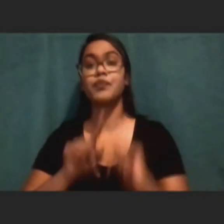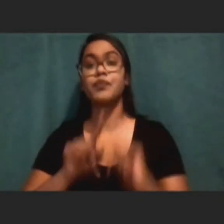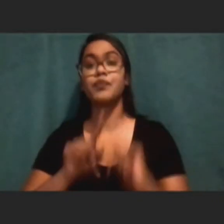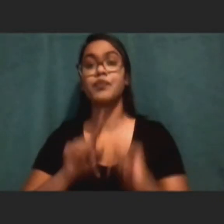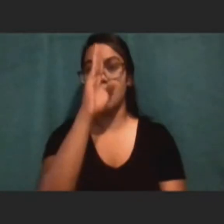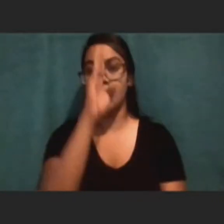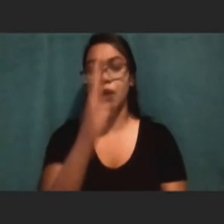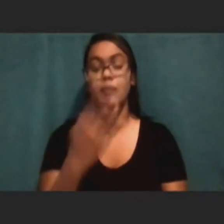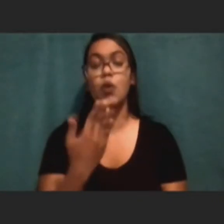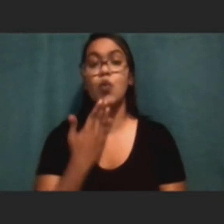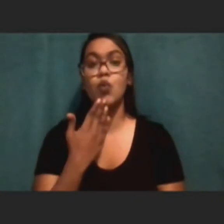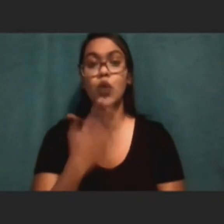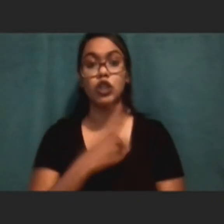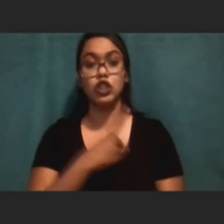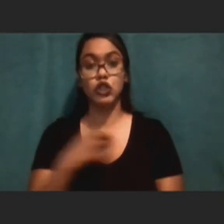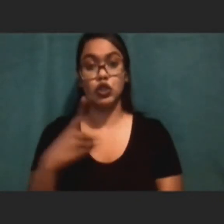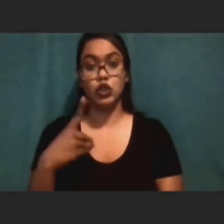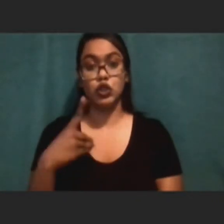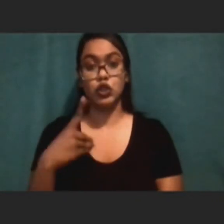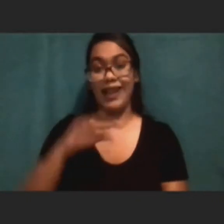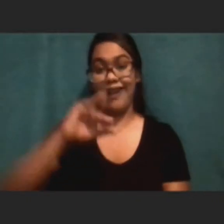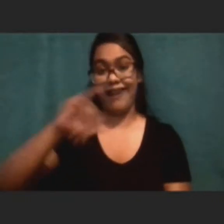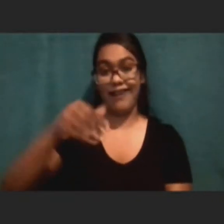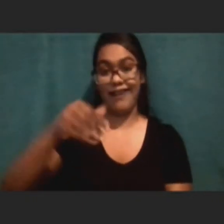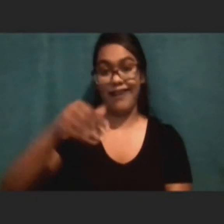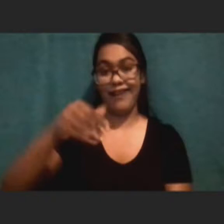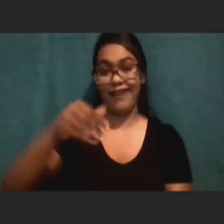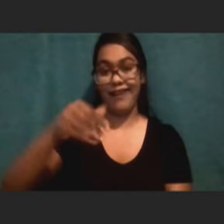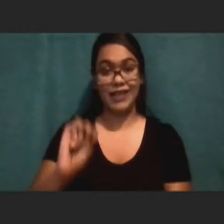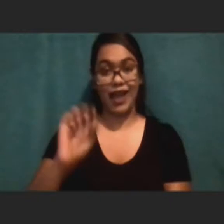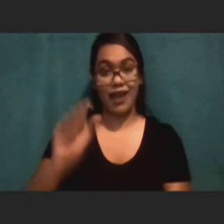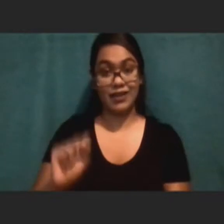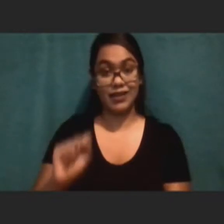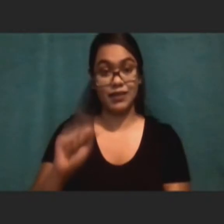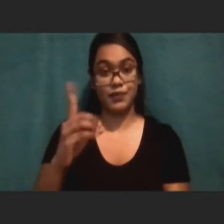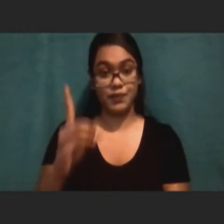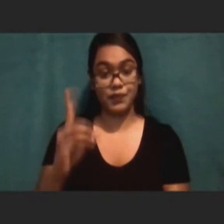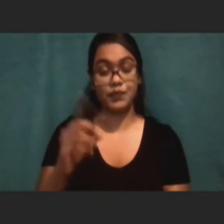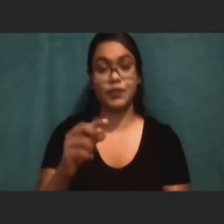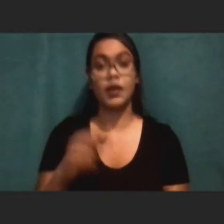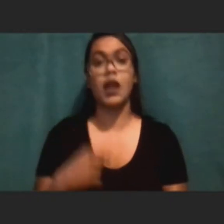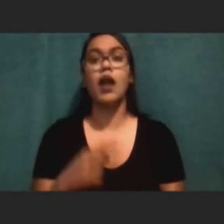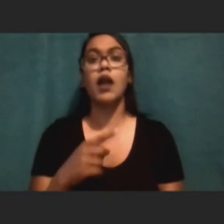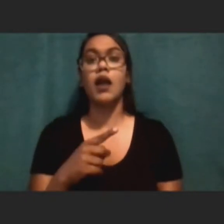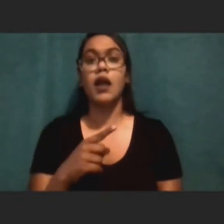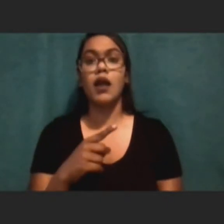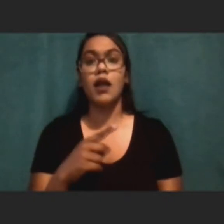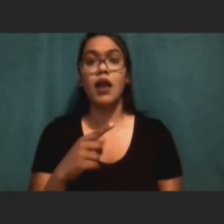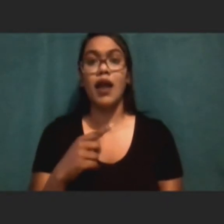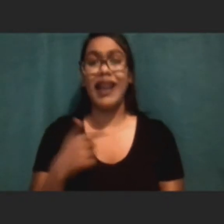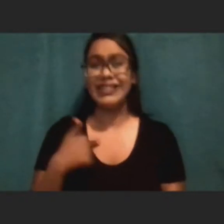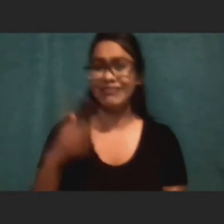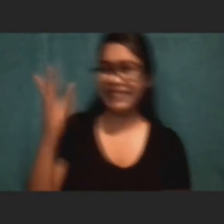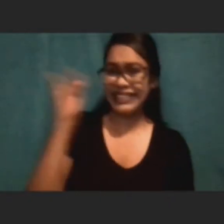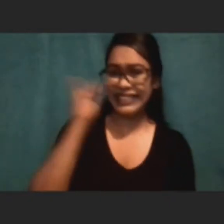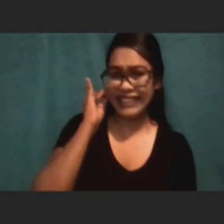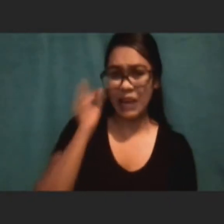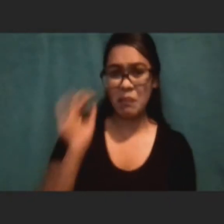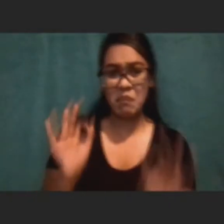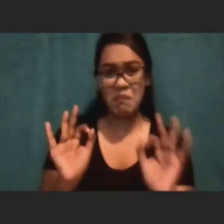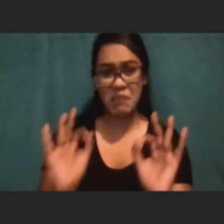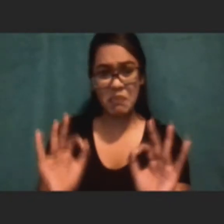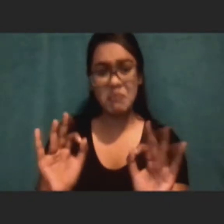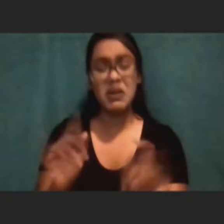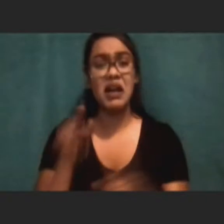Dr. Jasad, or anybody who can respond. Did I hear correctly that there's been